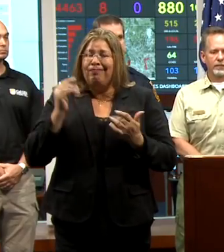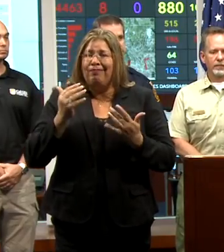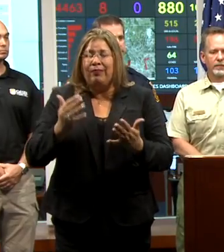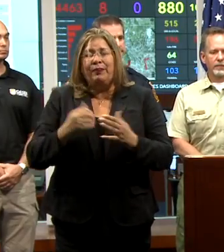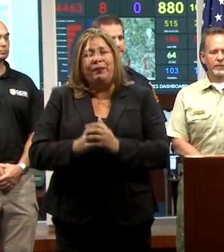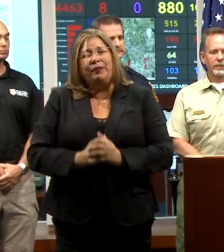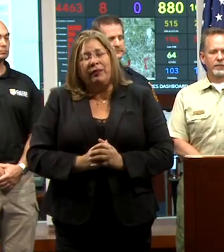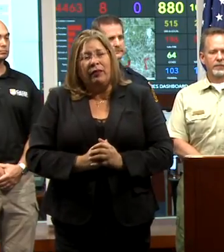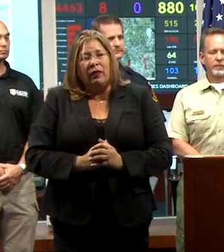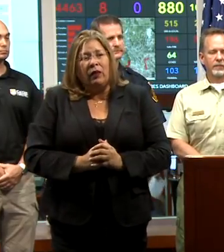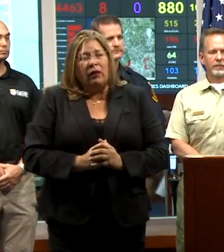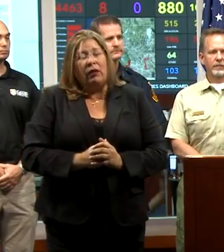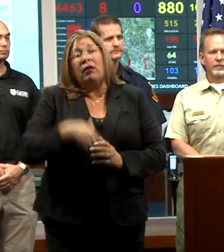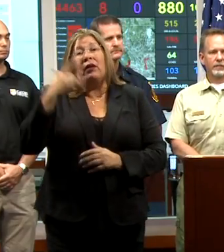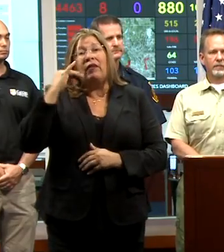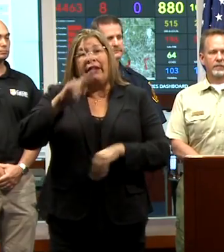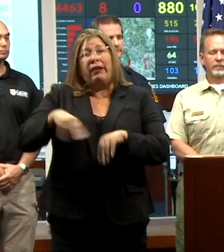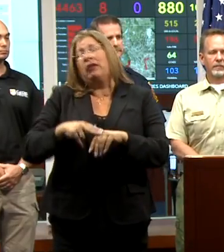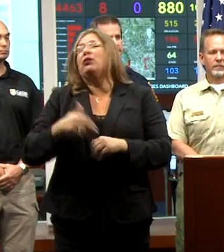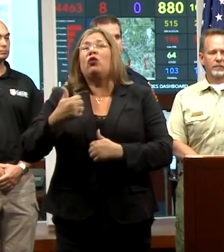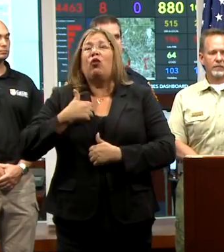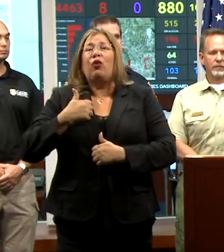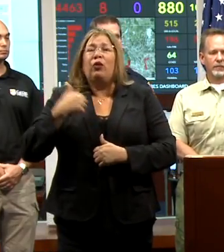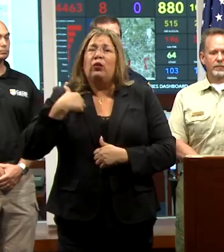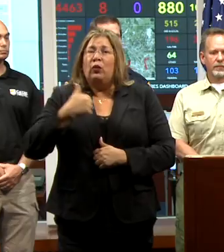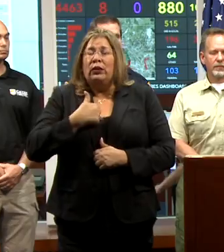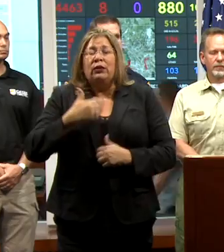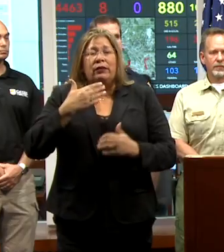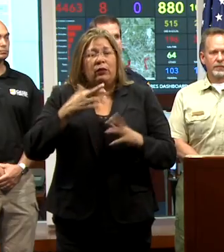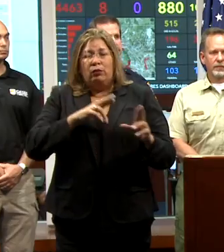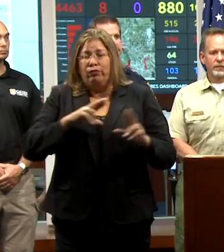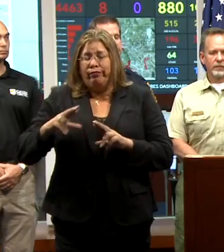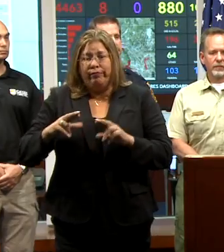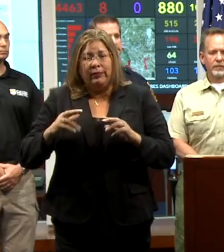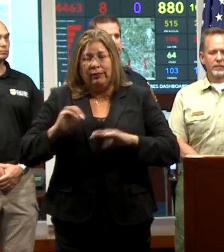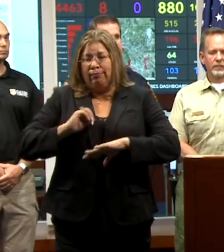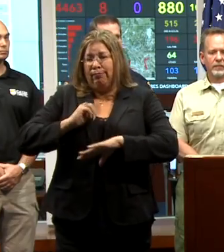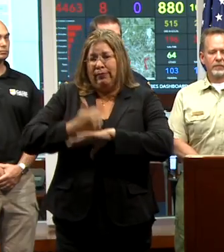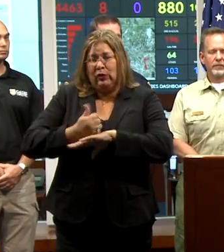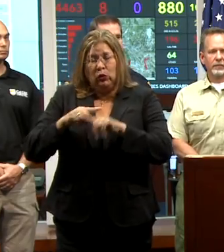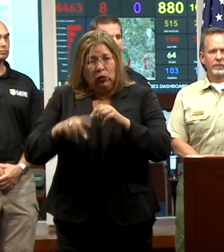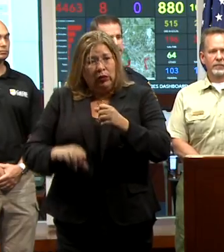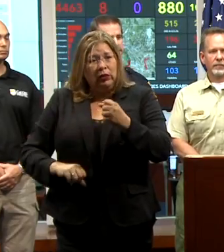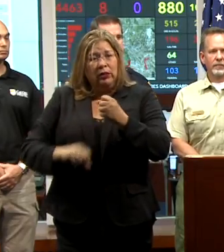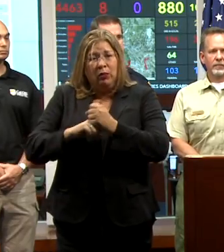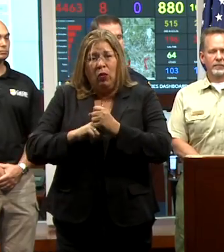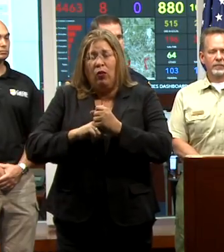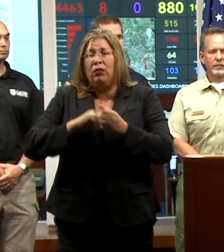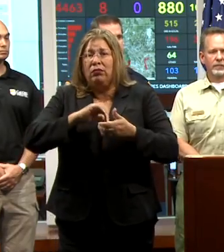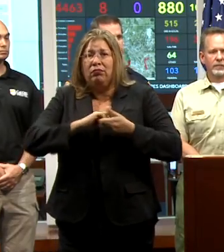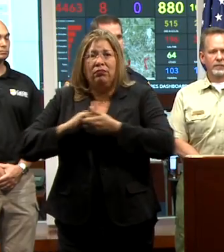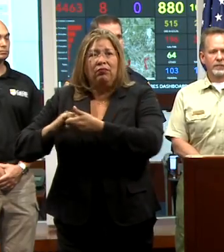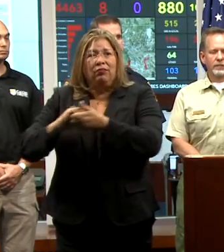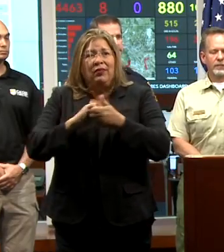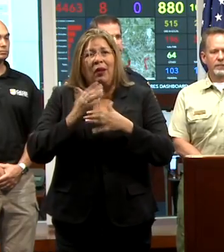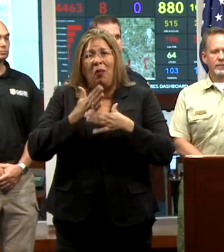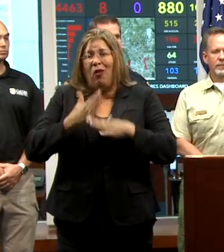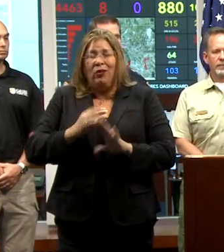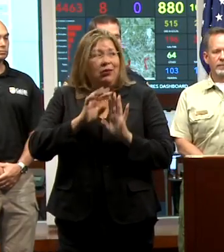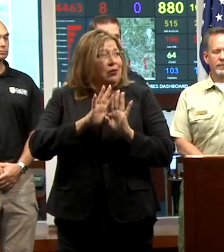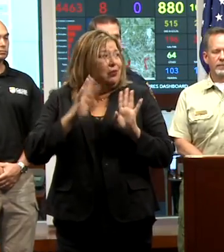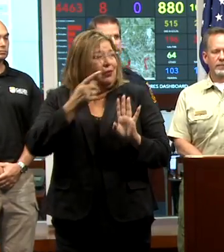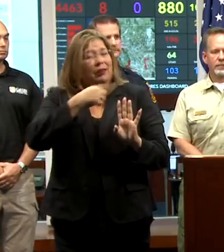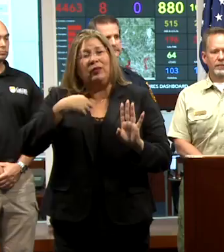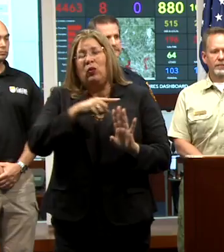emergency. The California National Guard continues to be well-postured to support the interagency partners standing behind us with a robust array